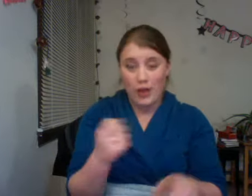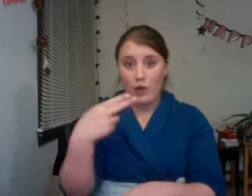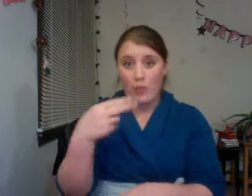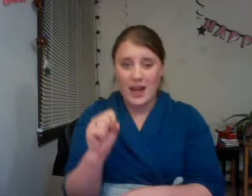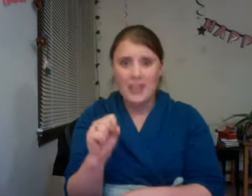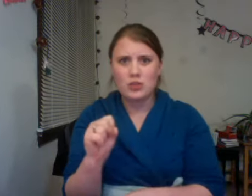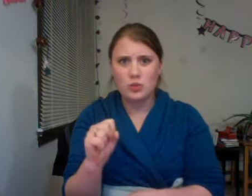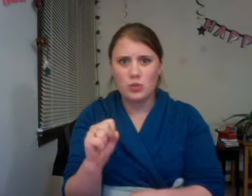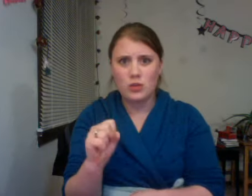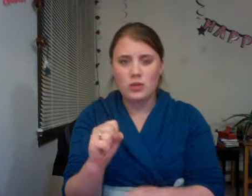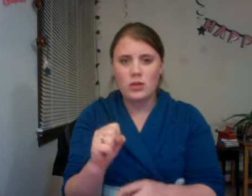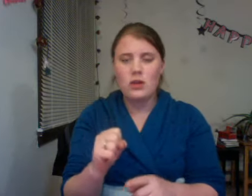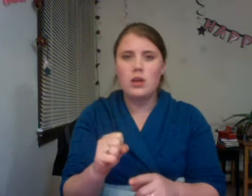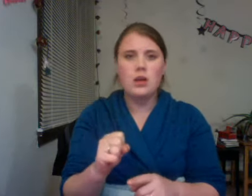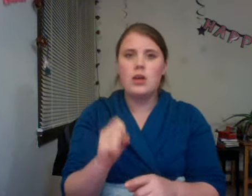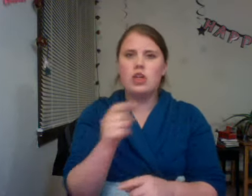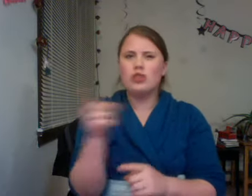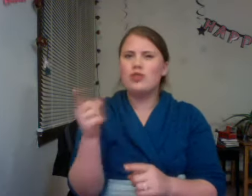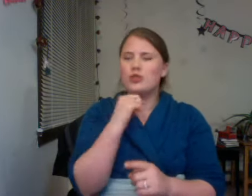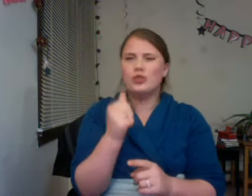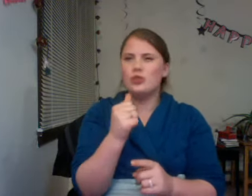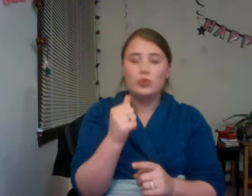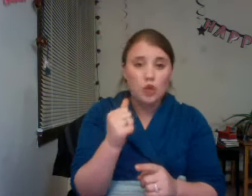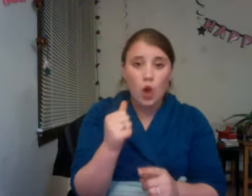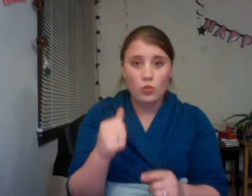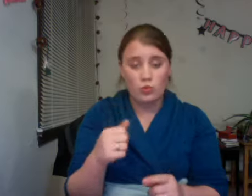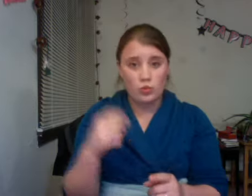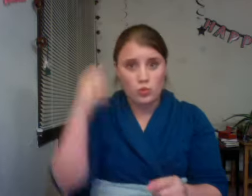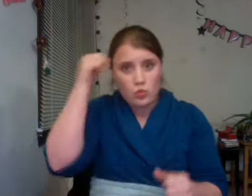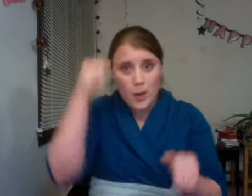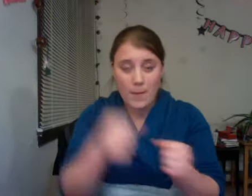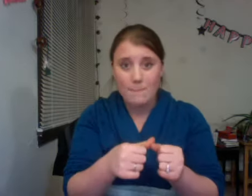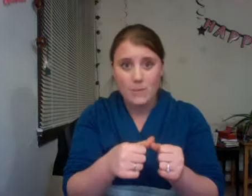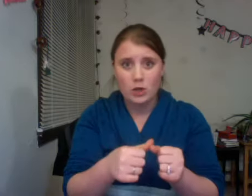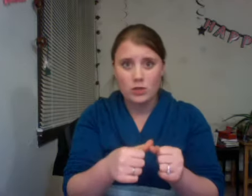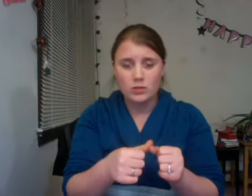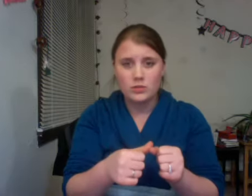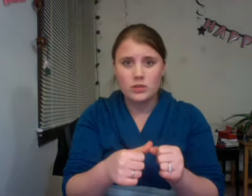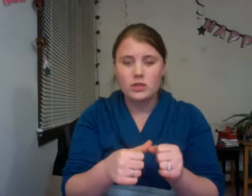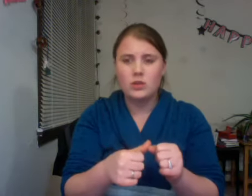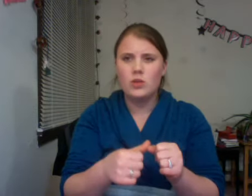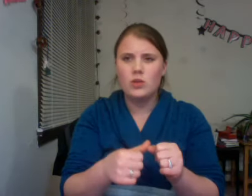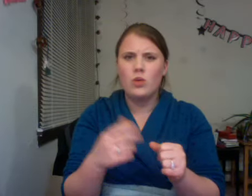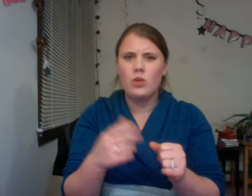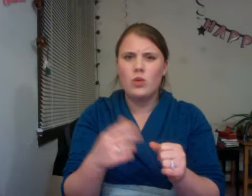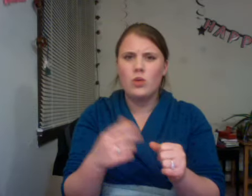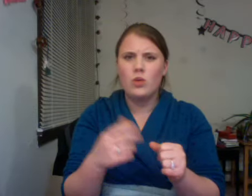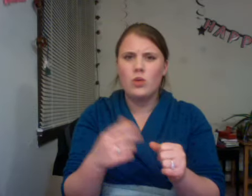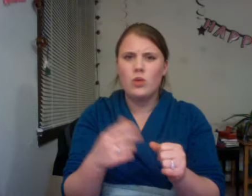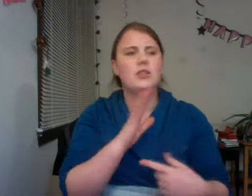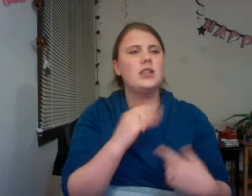So when my students were first learning this, why did they hate it so much? Well, there were a couple